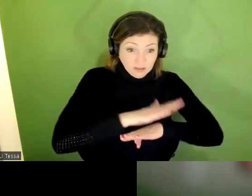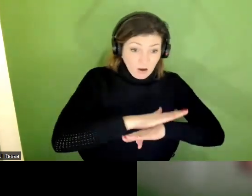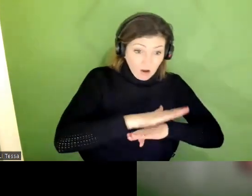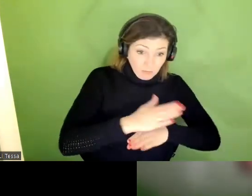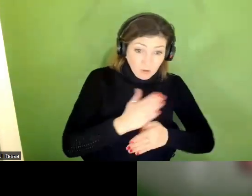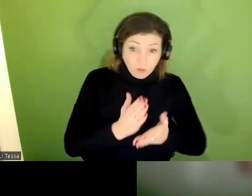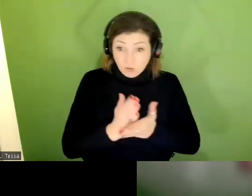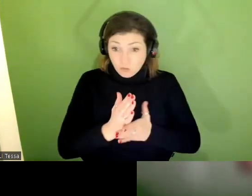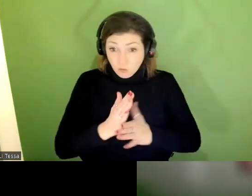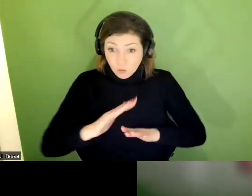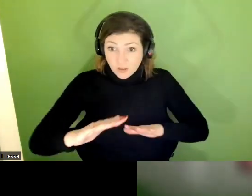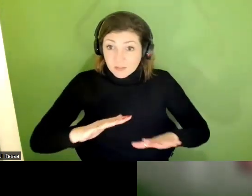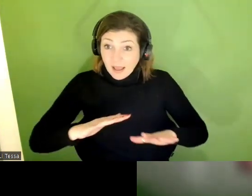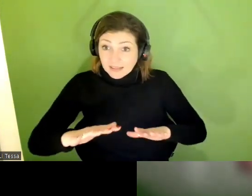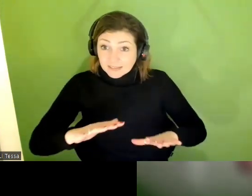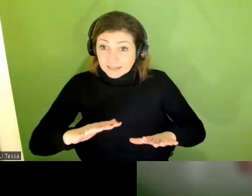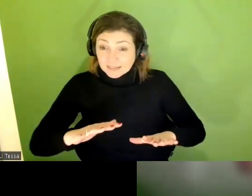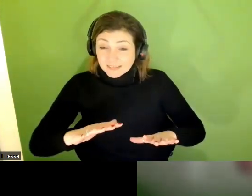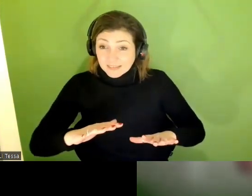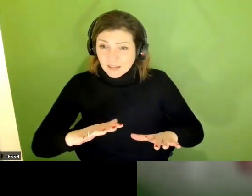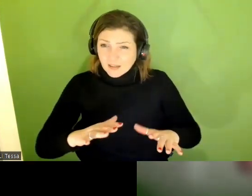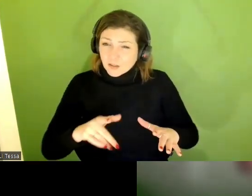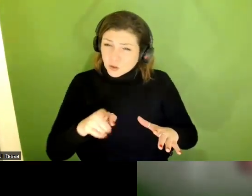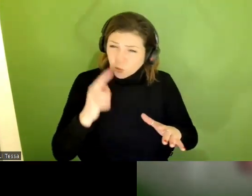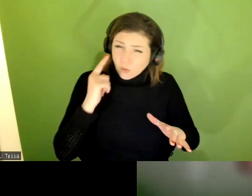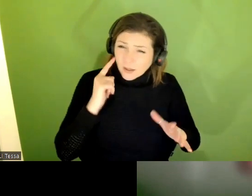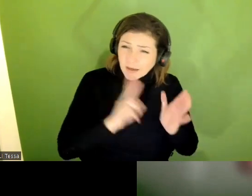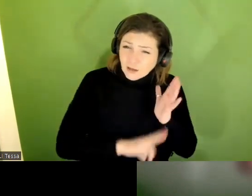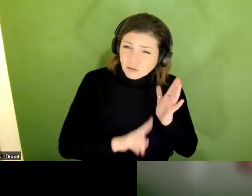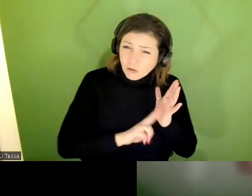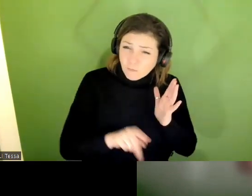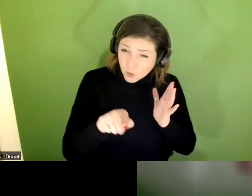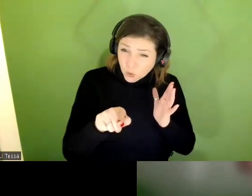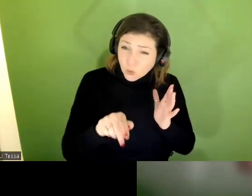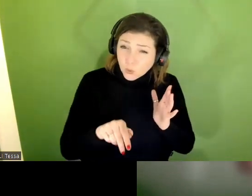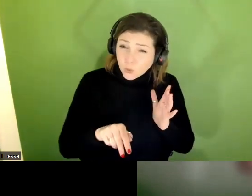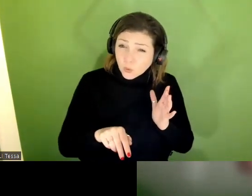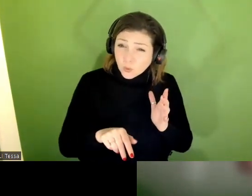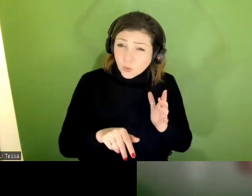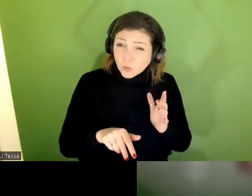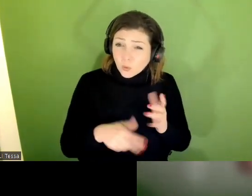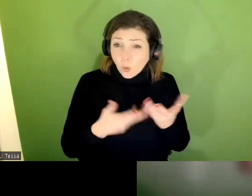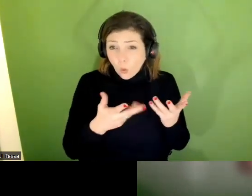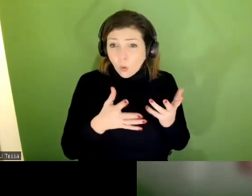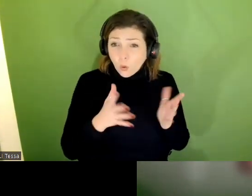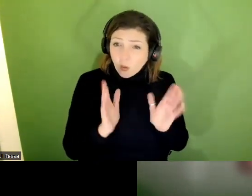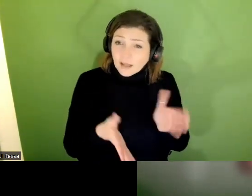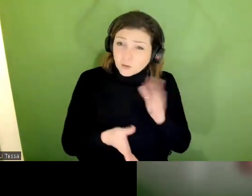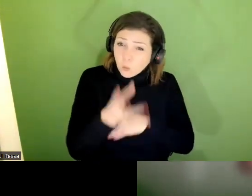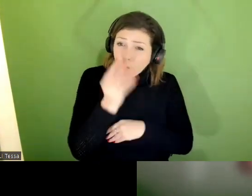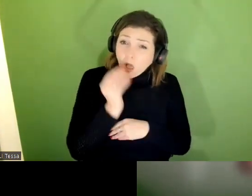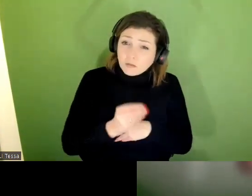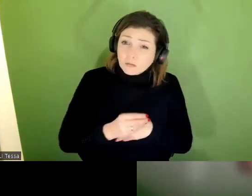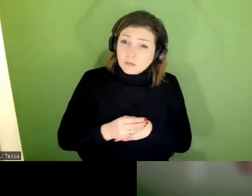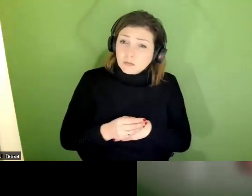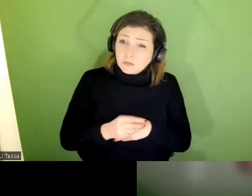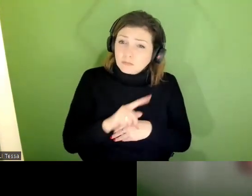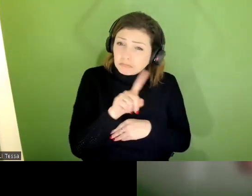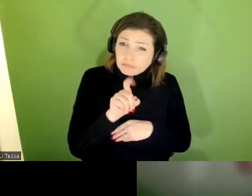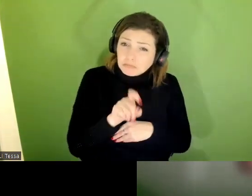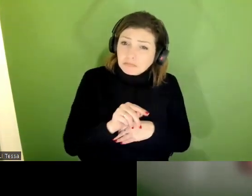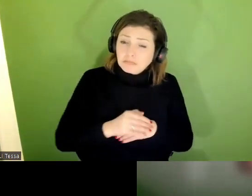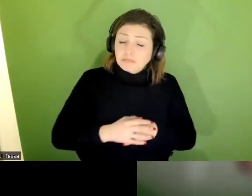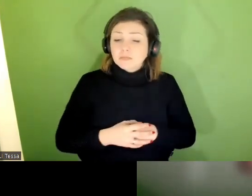is that something you find difficult, or does it come naturally? I think I've got I think the secret